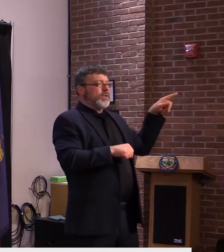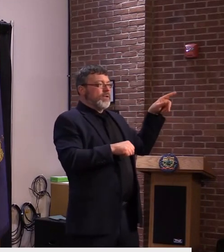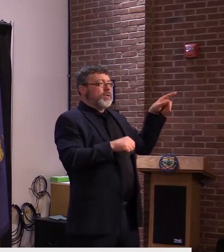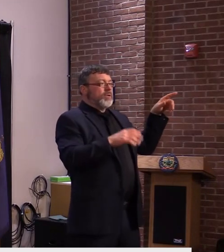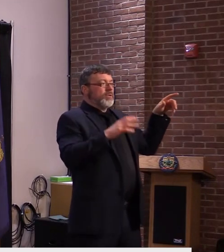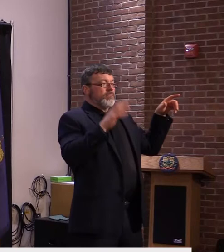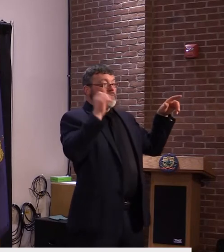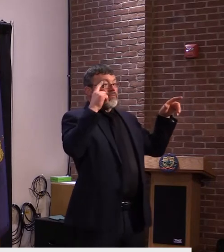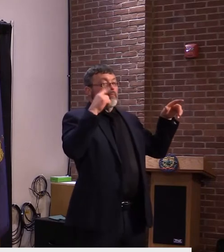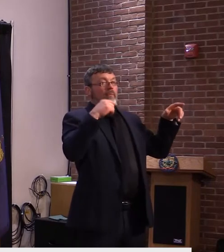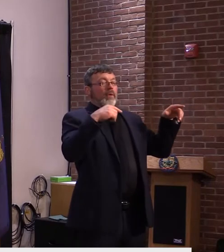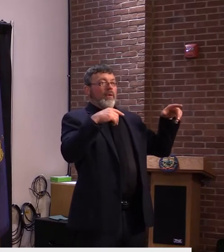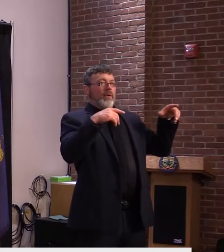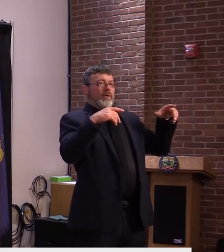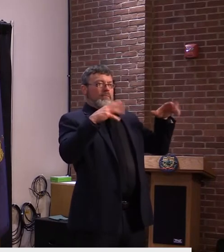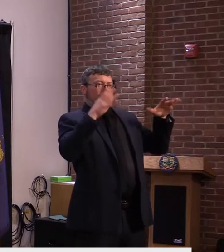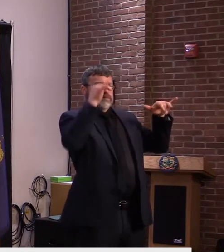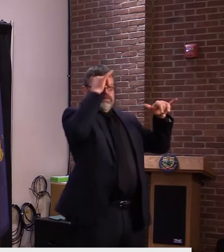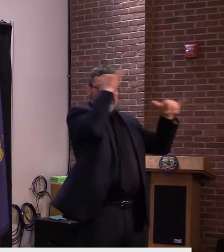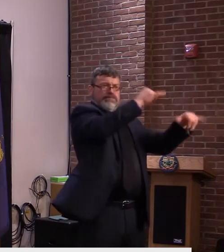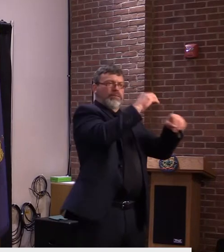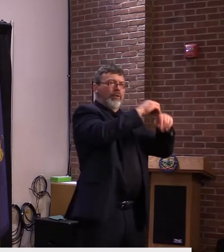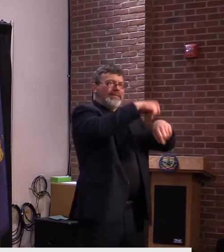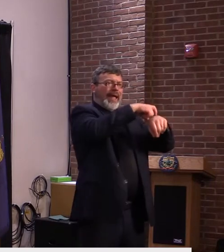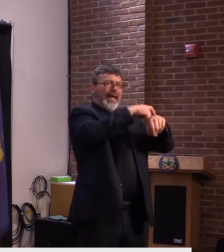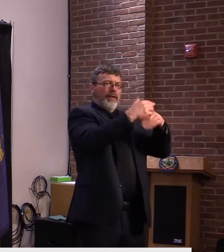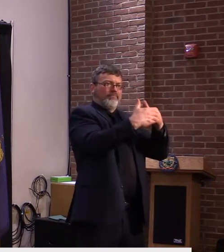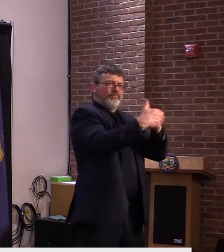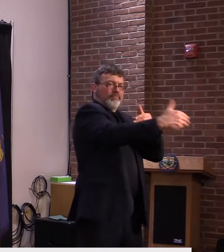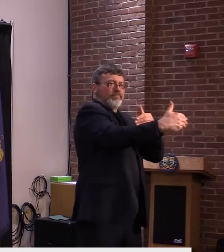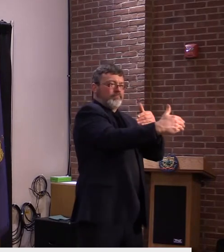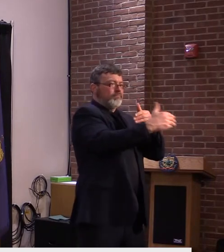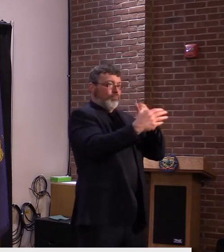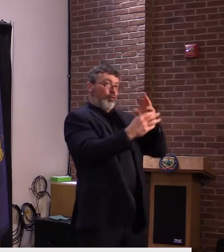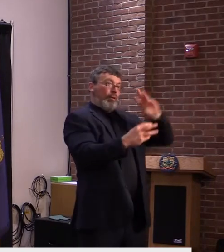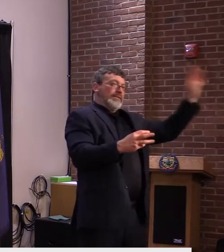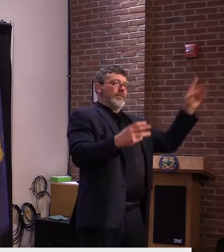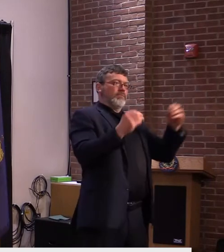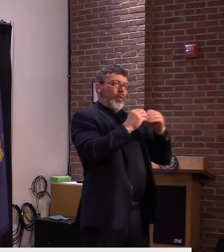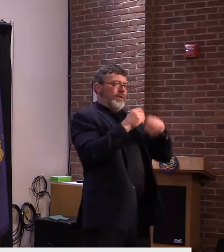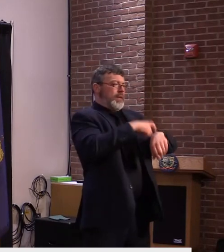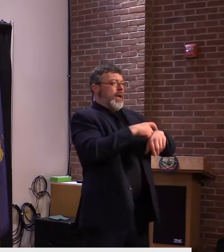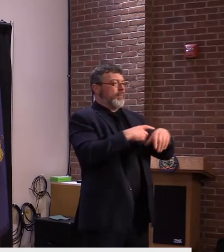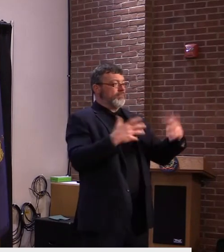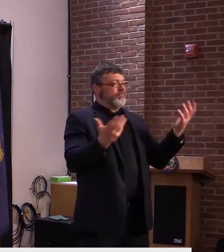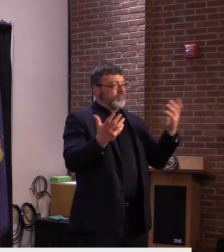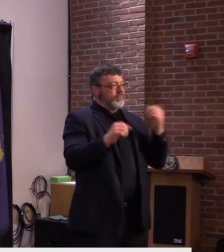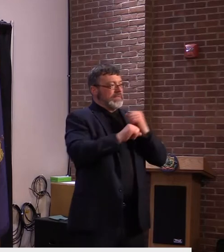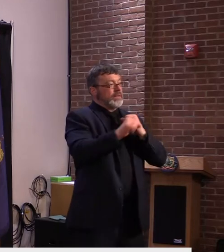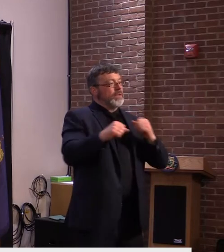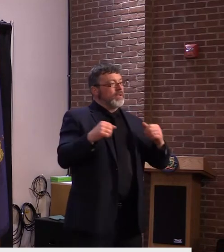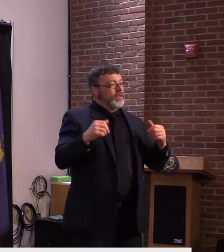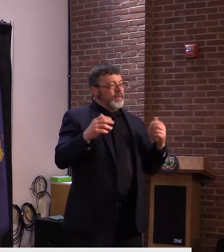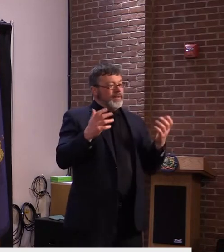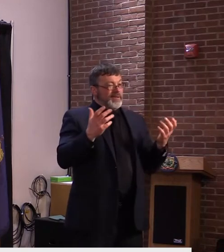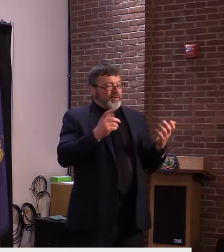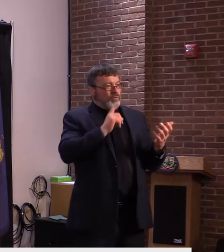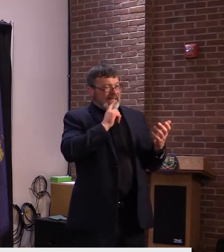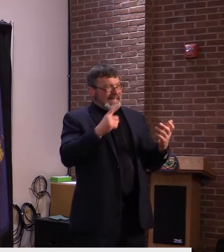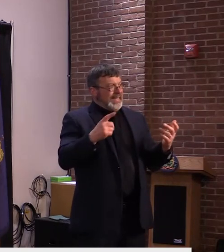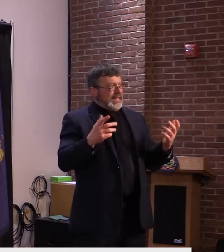a feeling of a lack of sense of urgency that most people have had, even when Omicron was at its